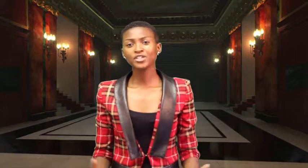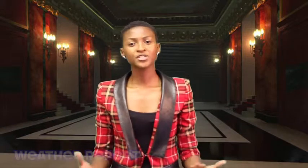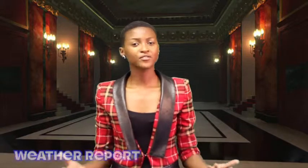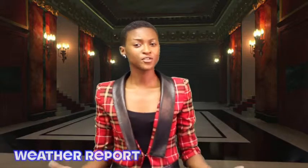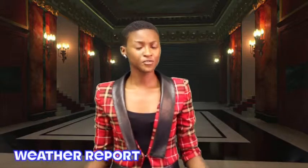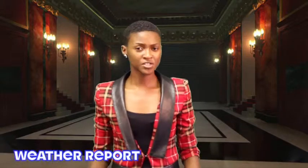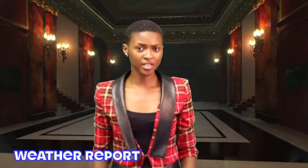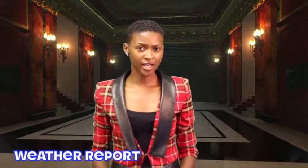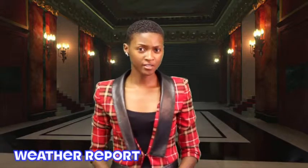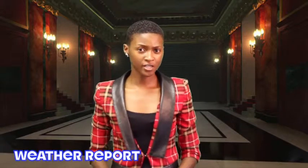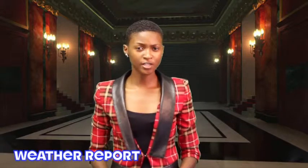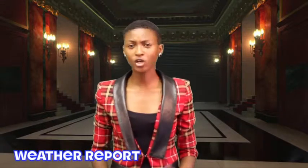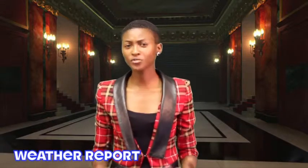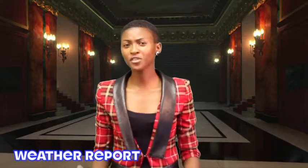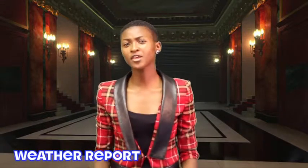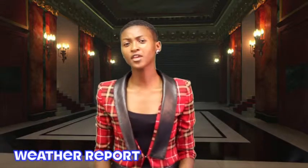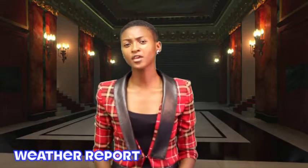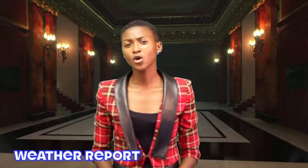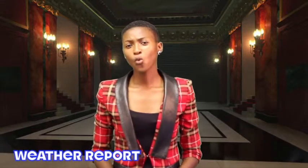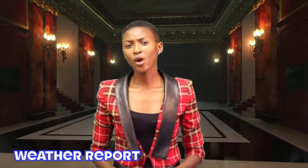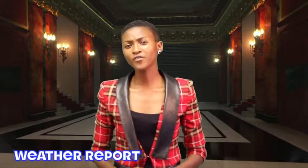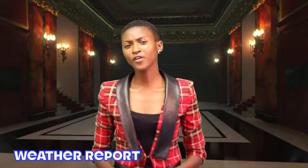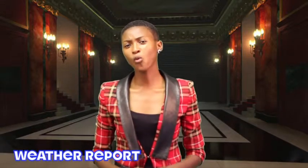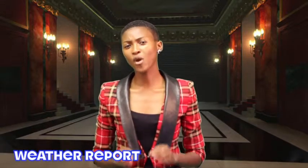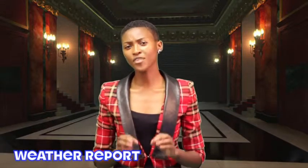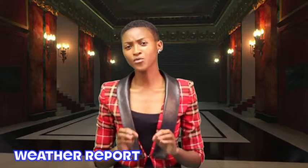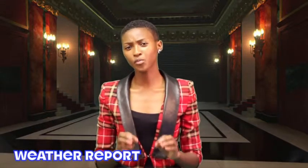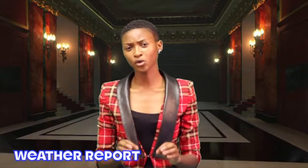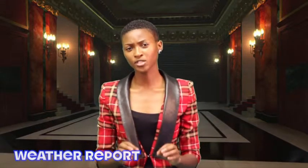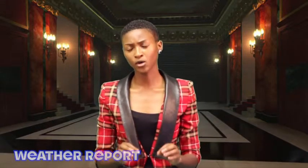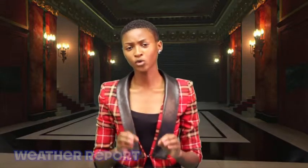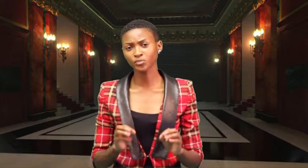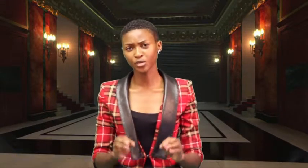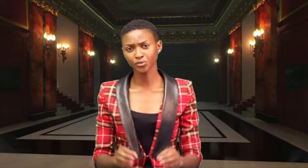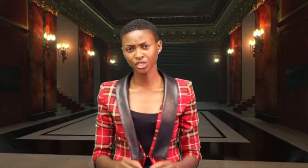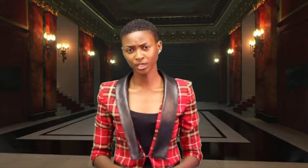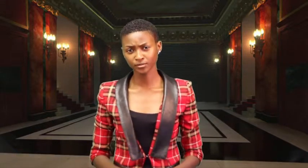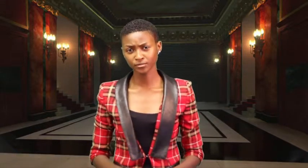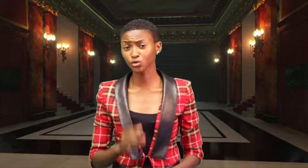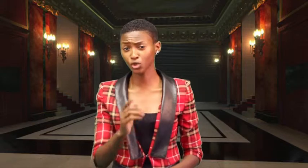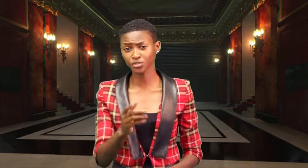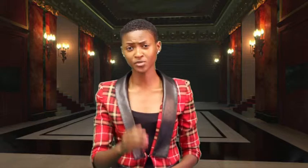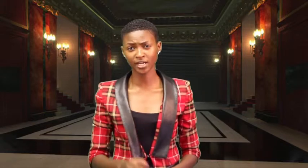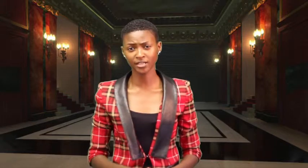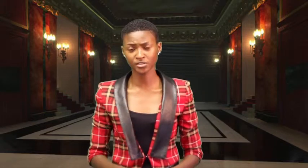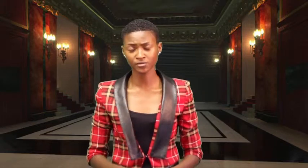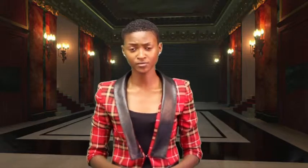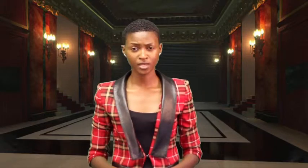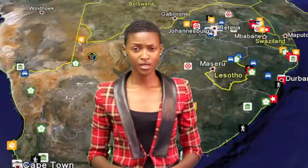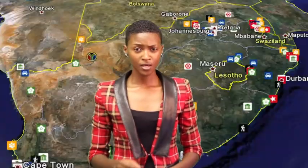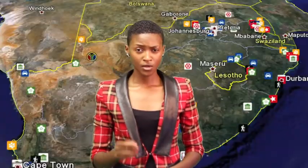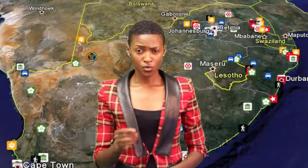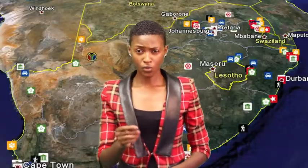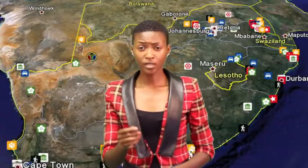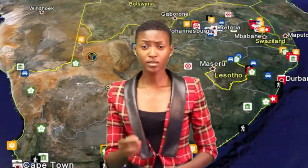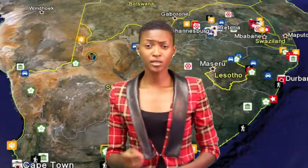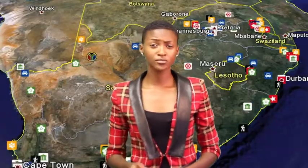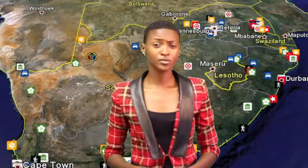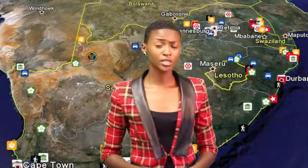many preachers have different styles, and it got me thinking, what if a weather reporter would be a preacher? It would go something like this. Well,